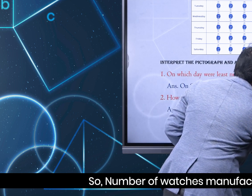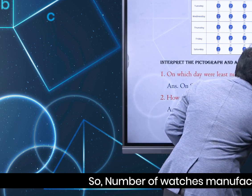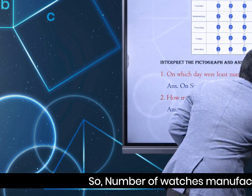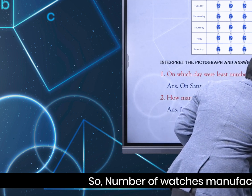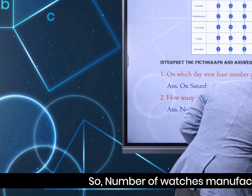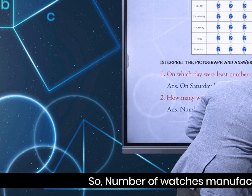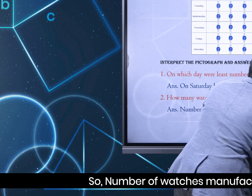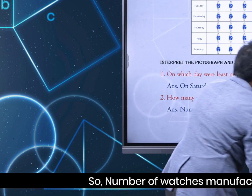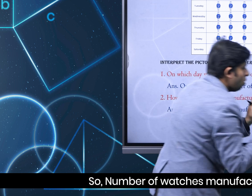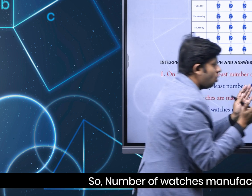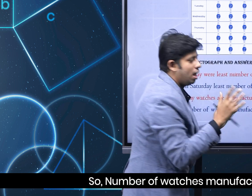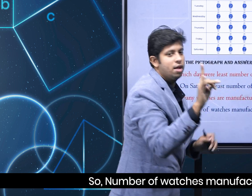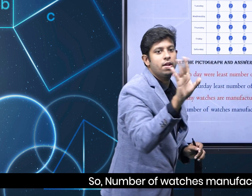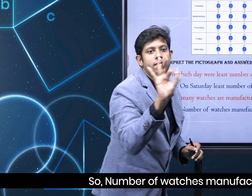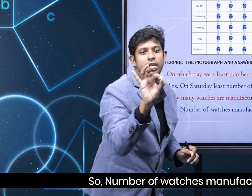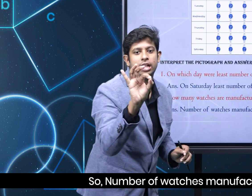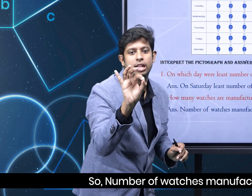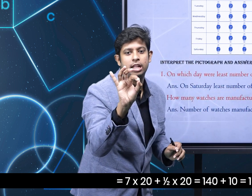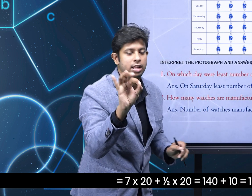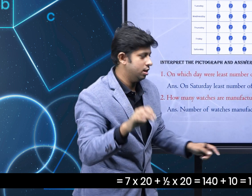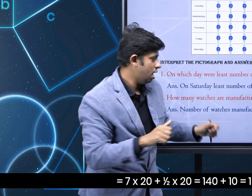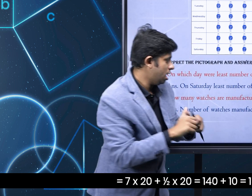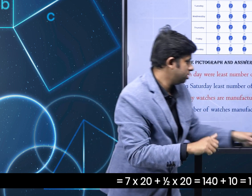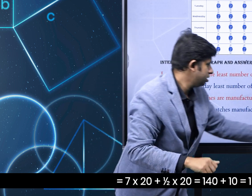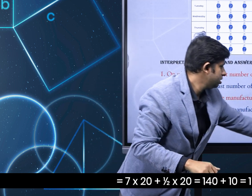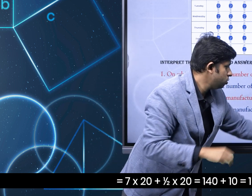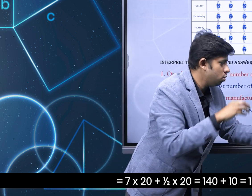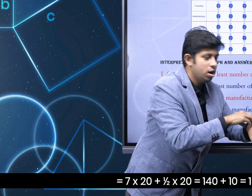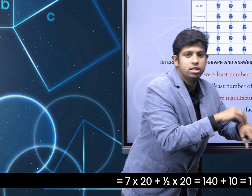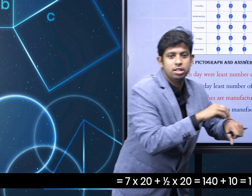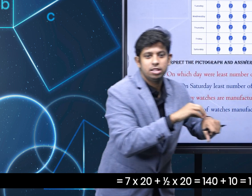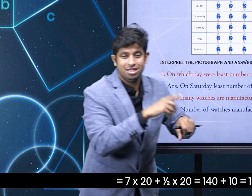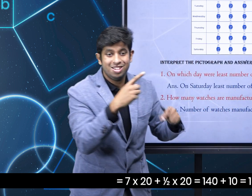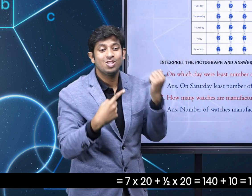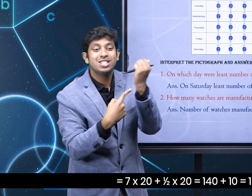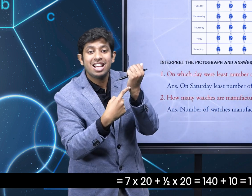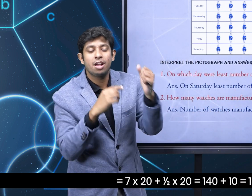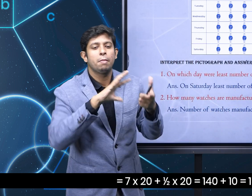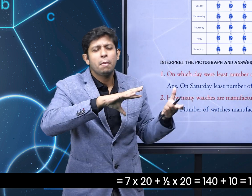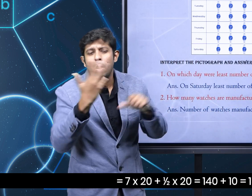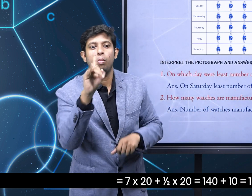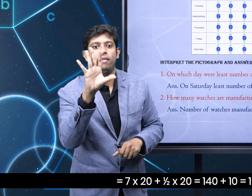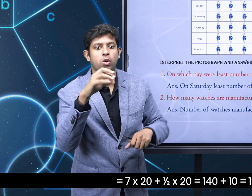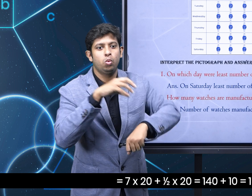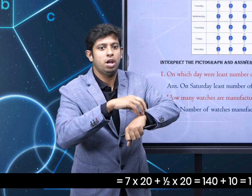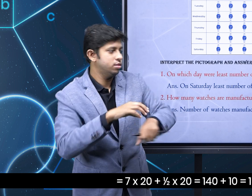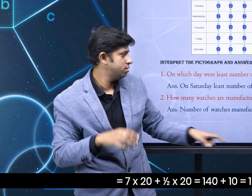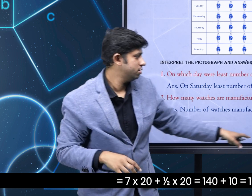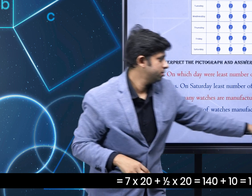So, number of watches manufactured on Tuesday equals to 7 into 20 plus half into 20 equals to 140 plus 10